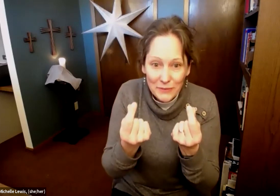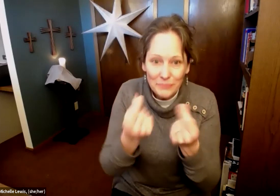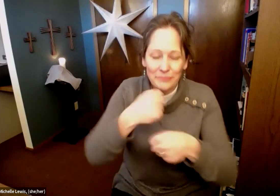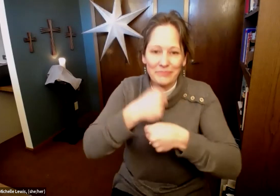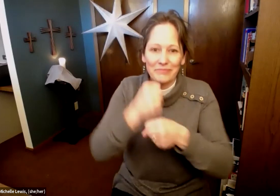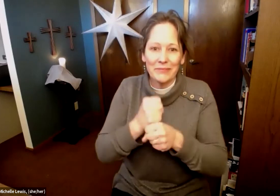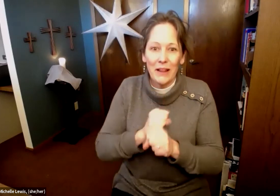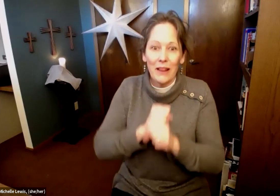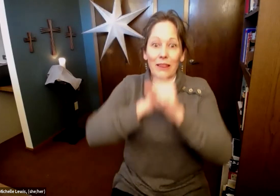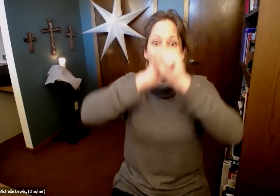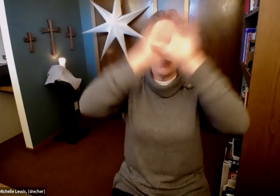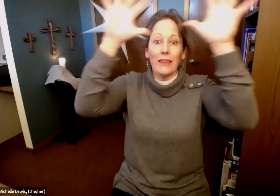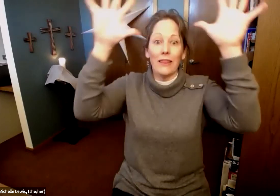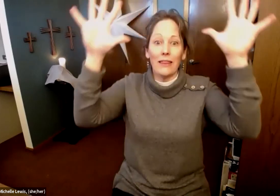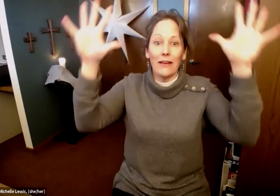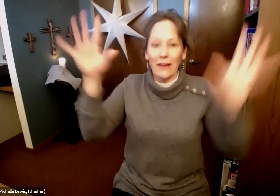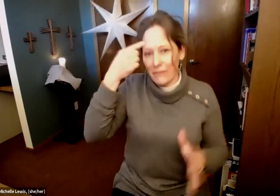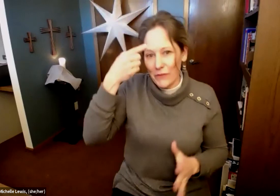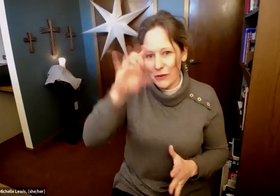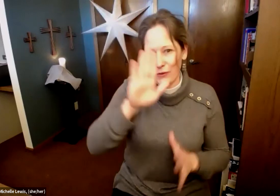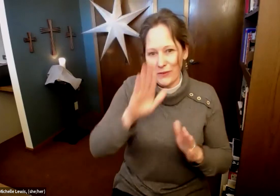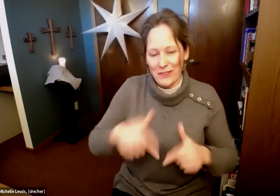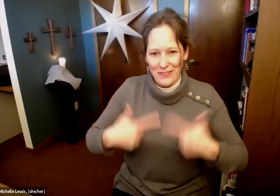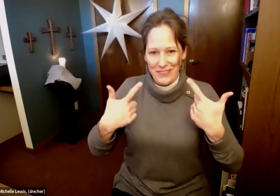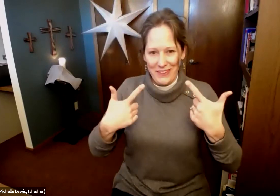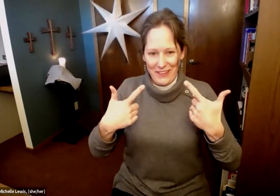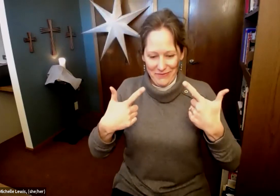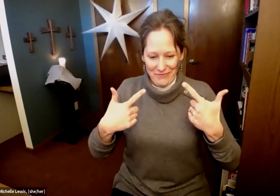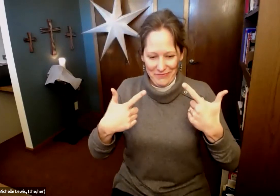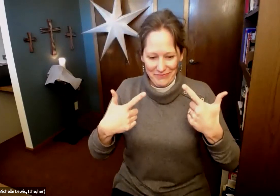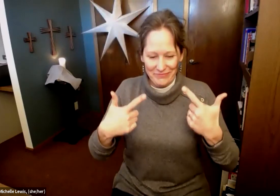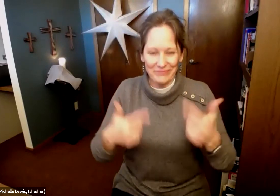shines brightly on your path.